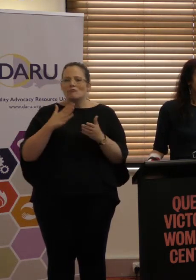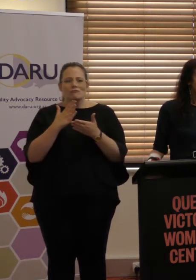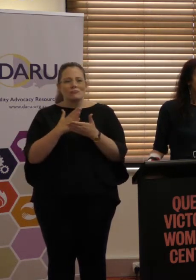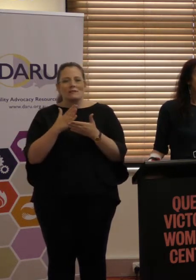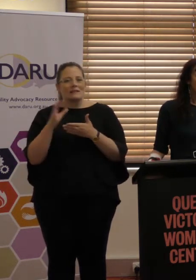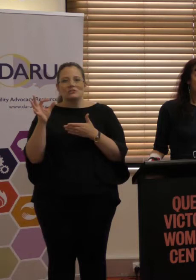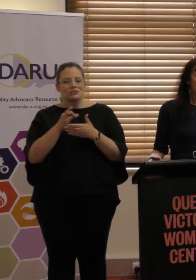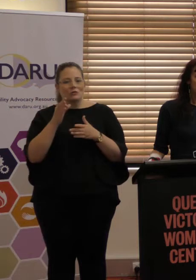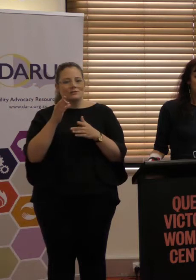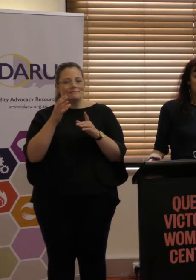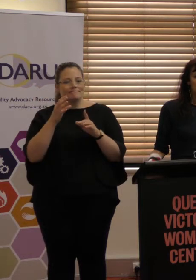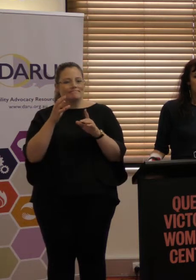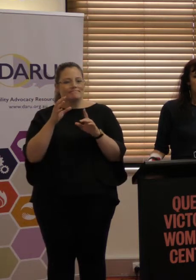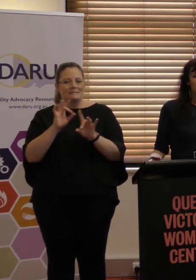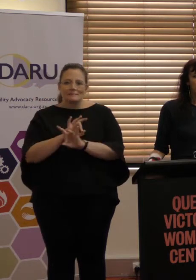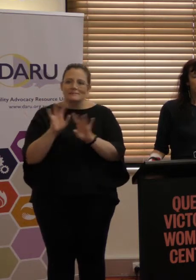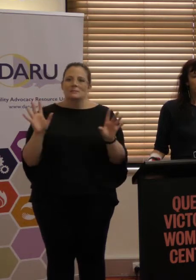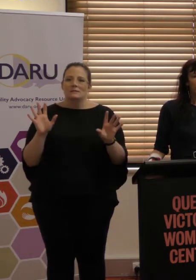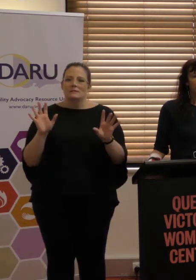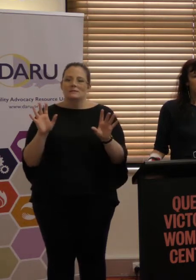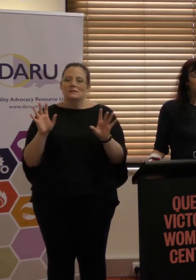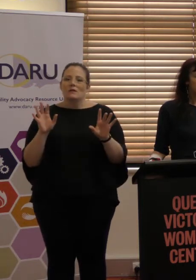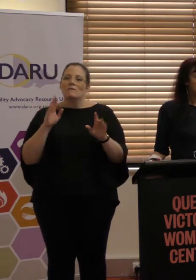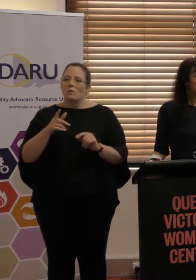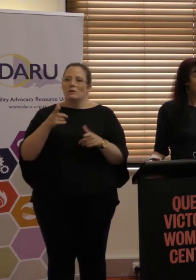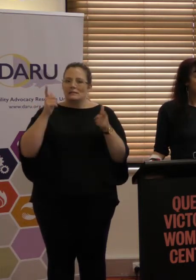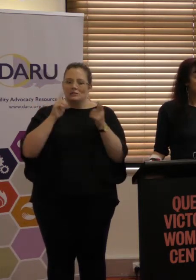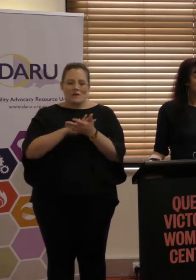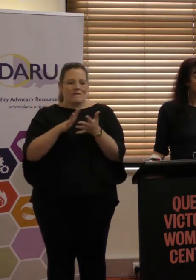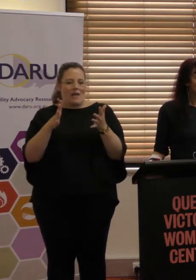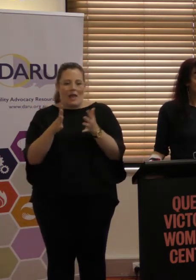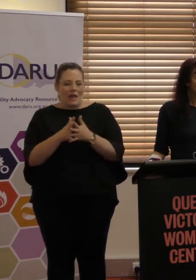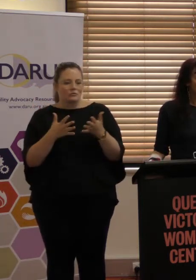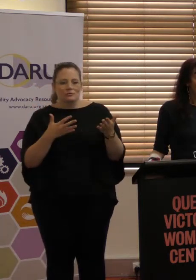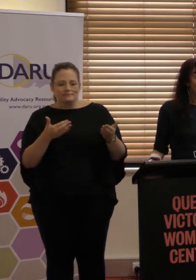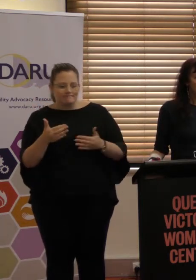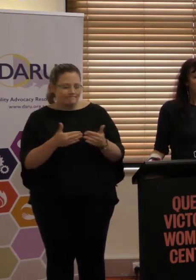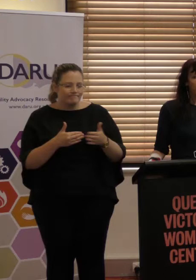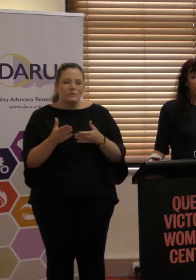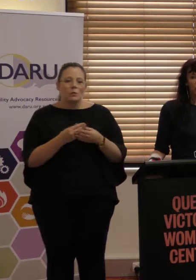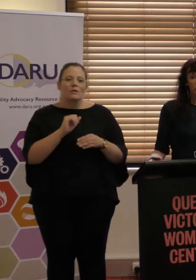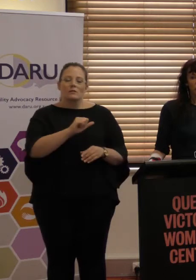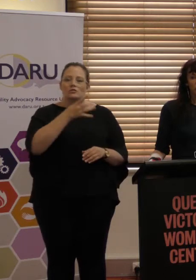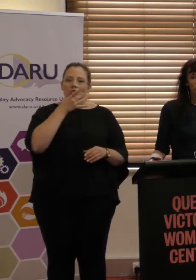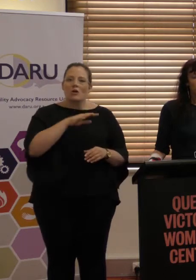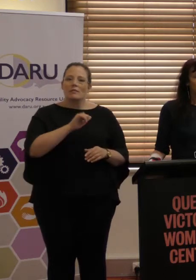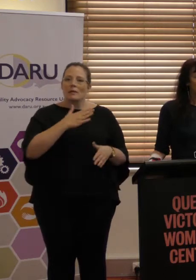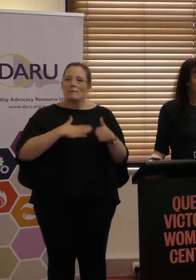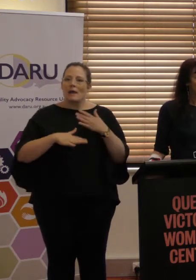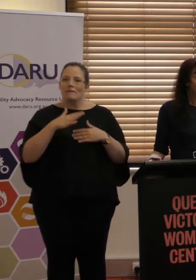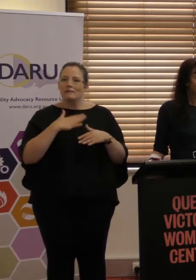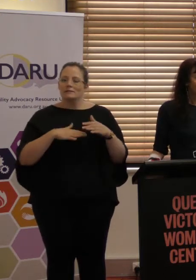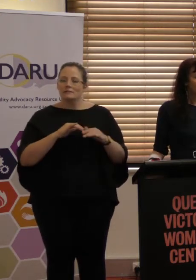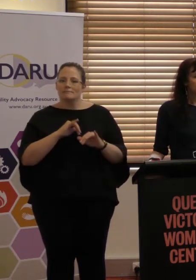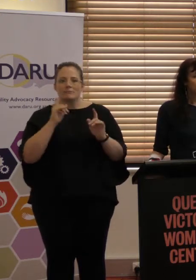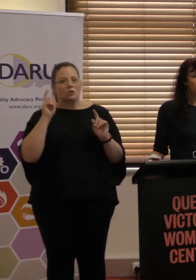prescribed for teachers in terms of addressing behaviours of concern. So as far as a number of us were